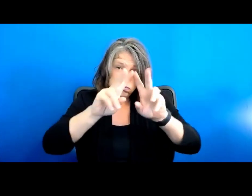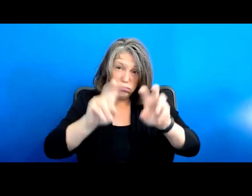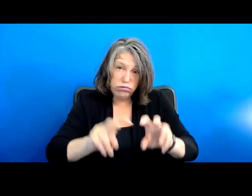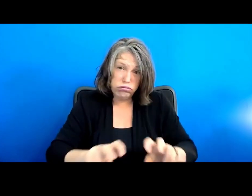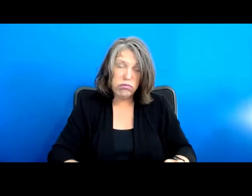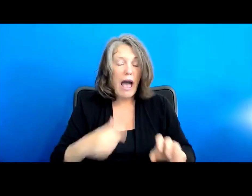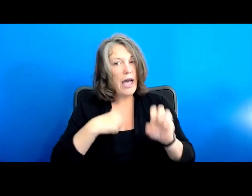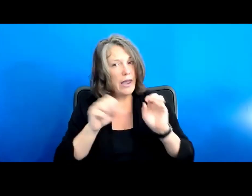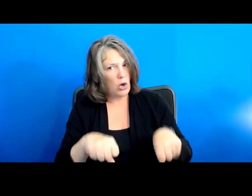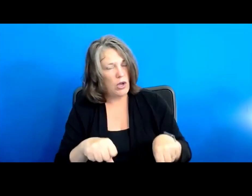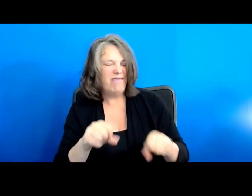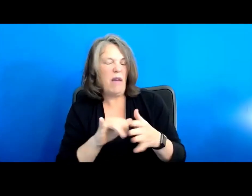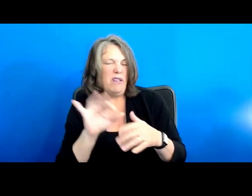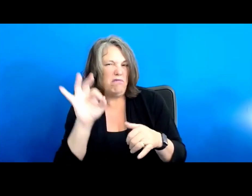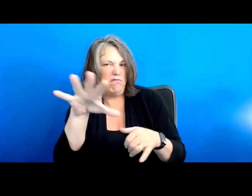example.